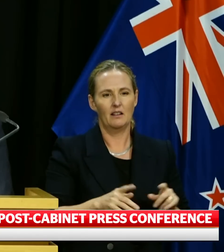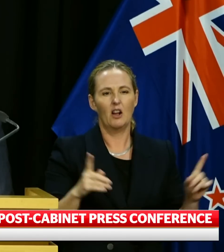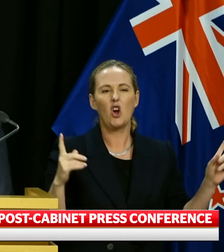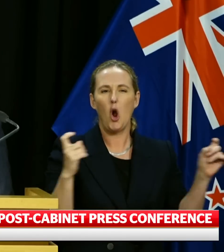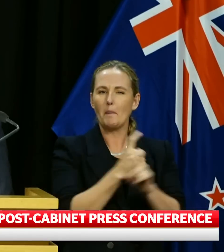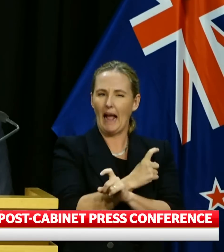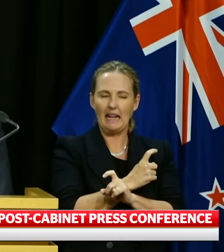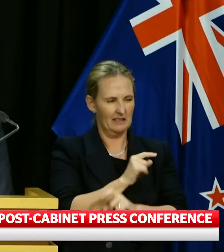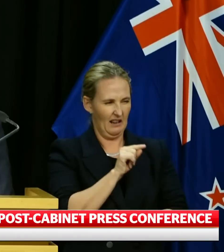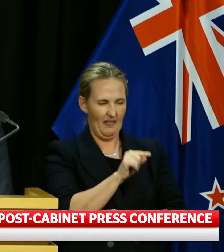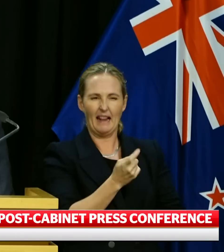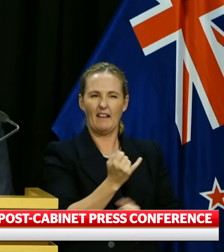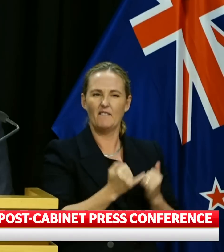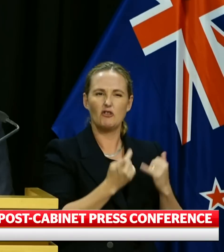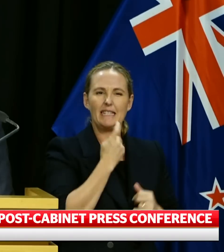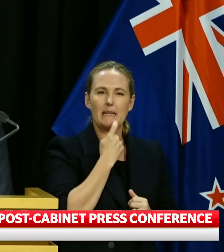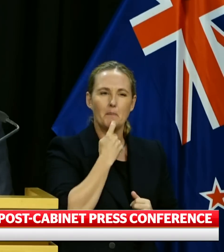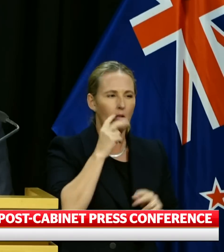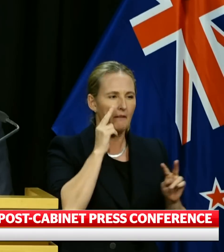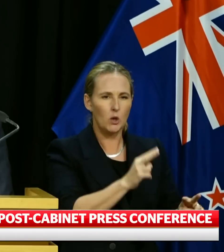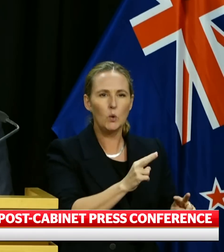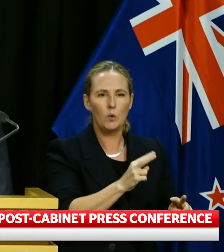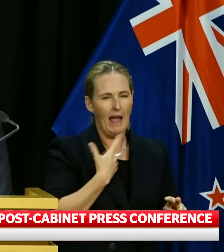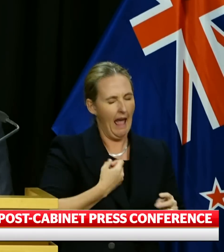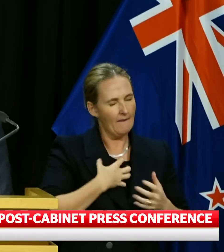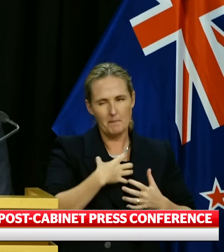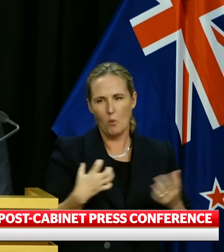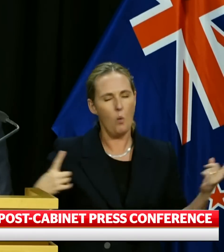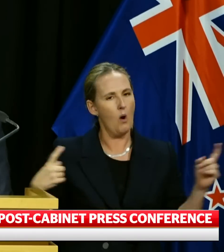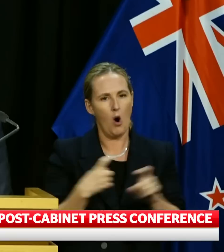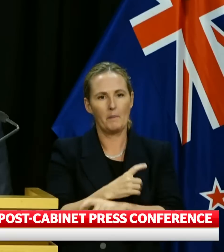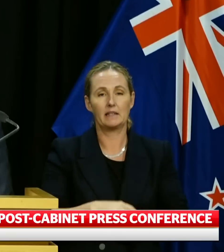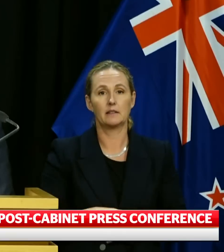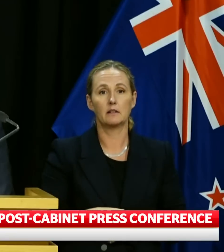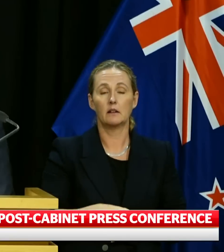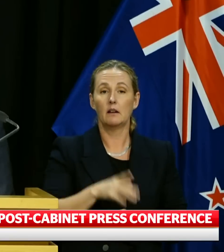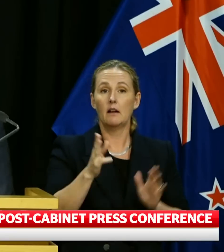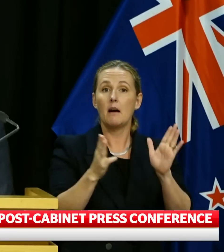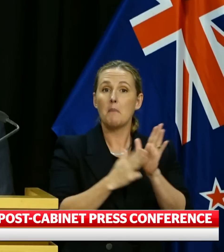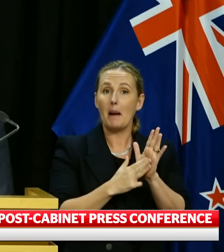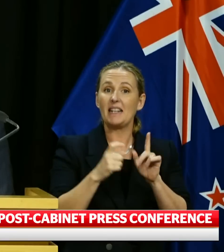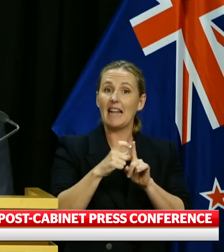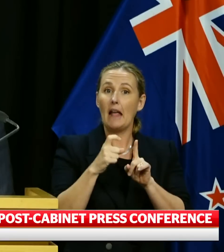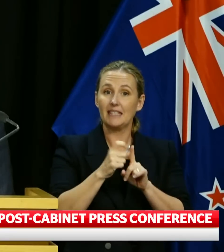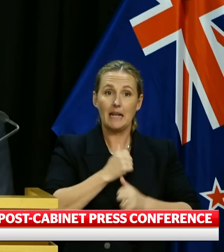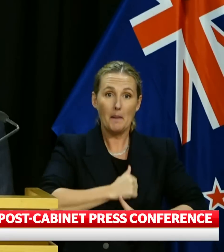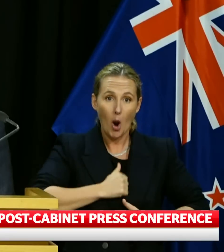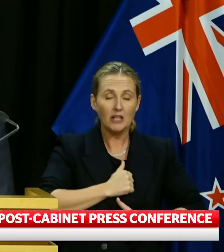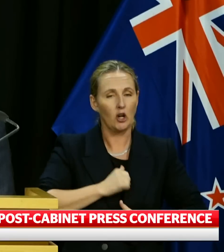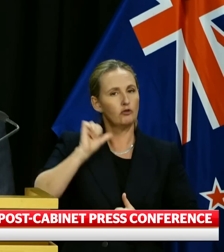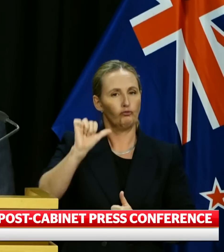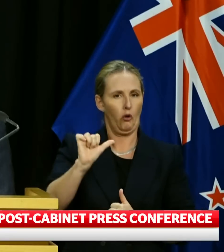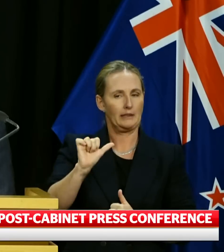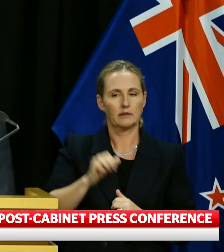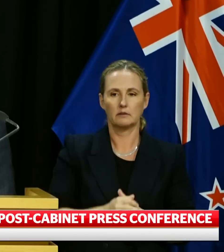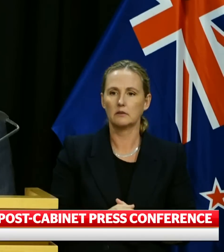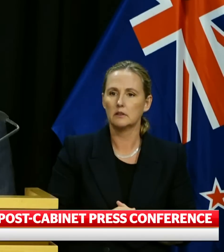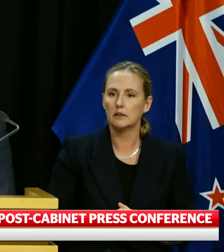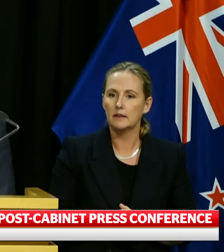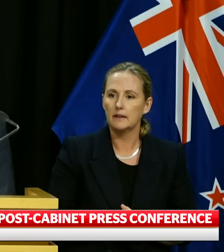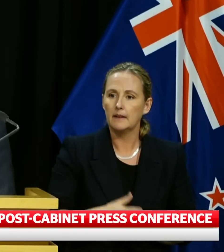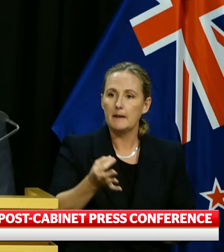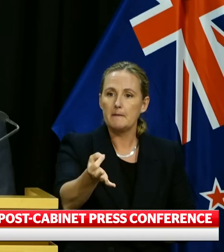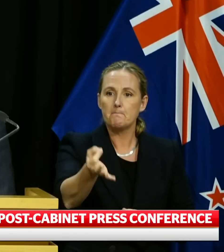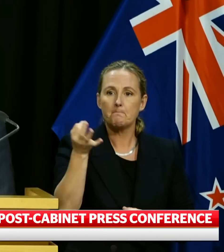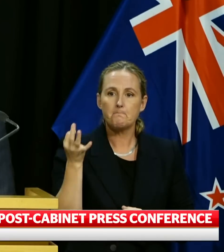I think that the clarification that Marama Davidson's put out is absolutely fine. Speed cameras, the announcement was made nearly 4 years